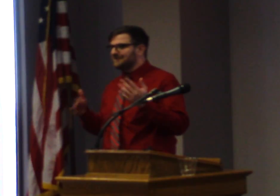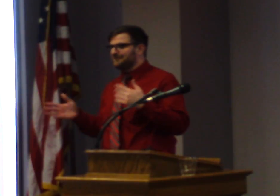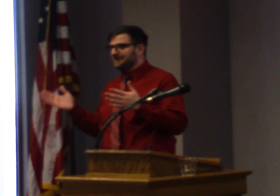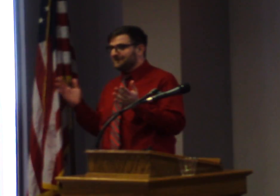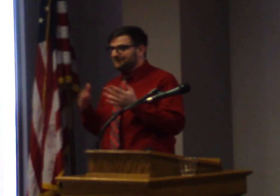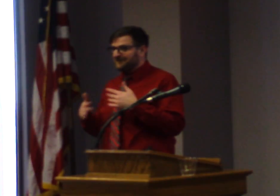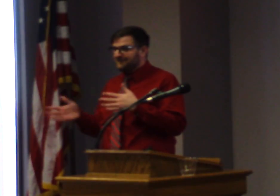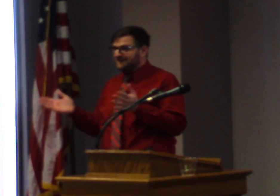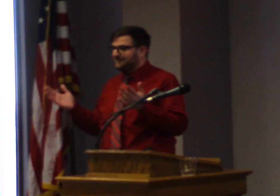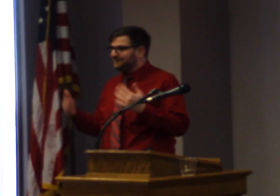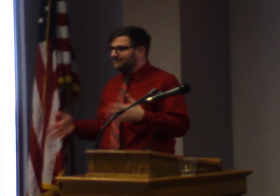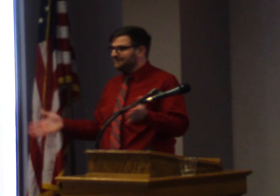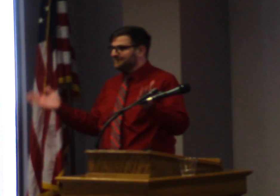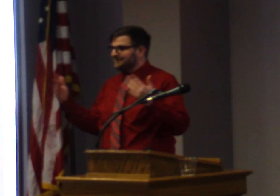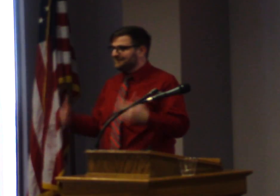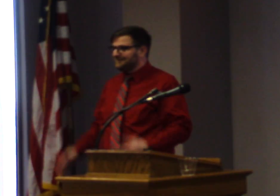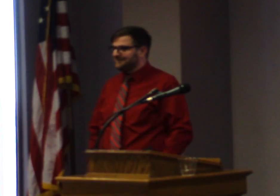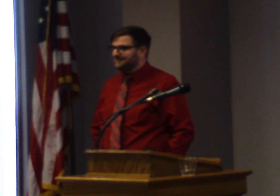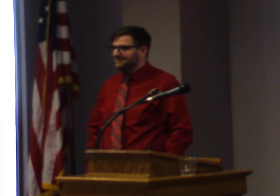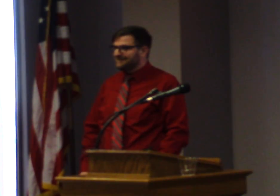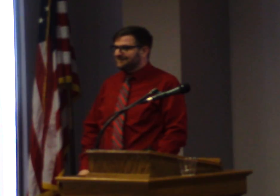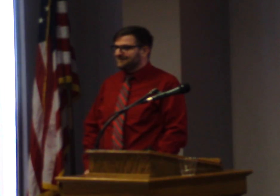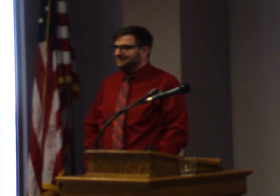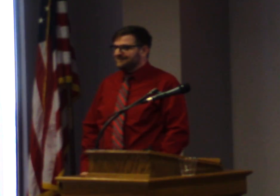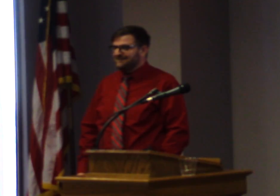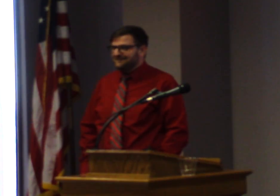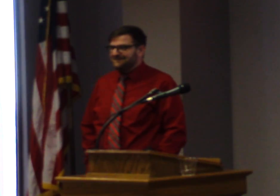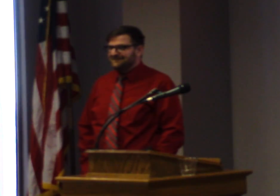anybody don't know any resources? Well, I have, for example, the